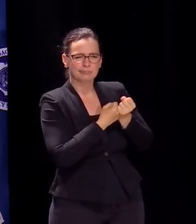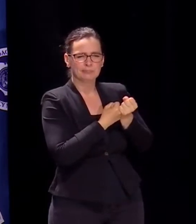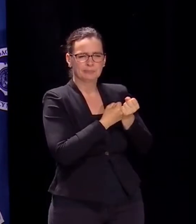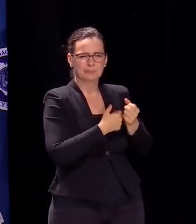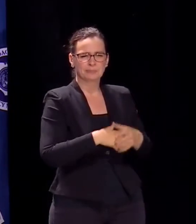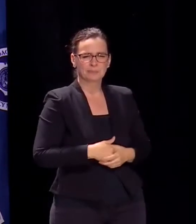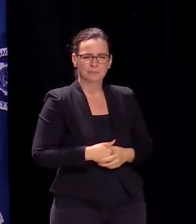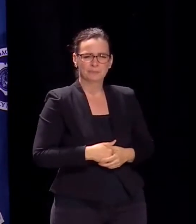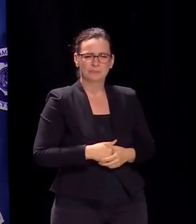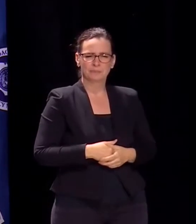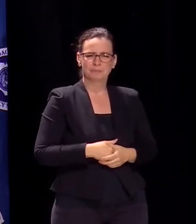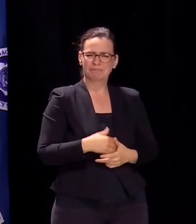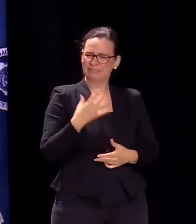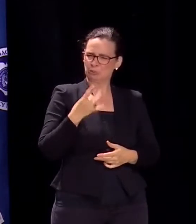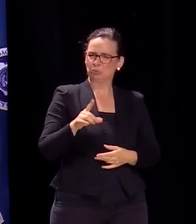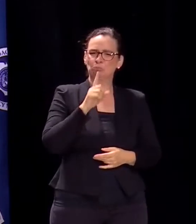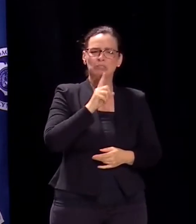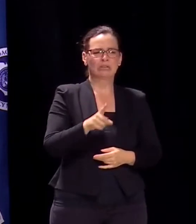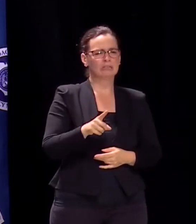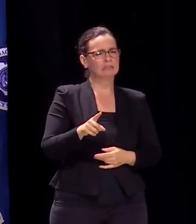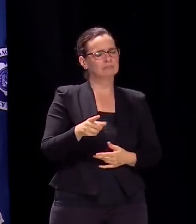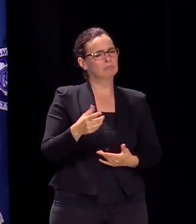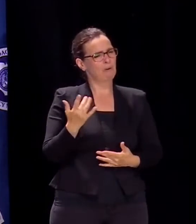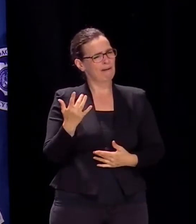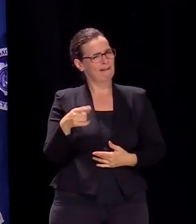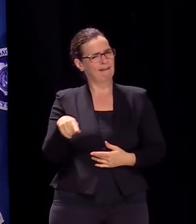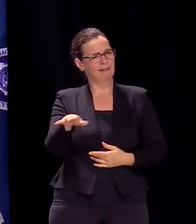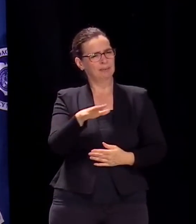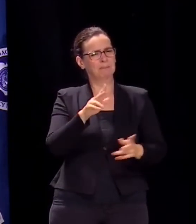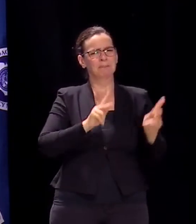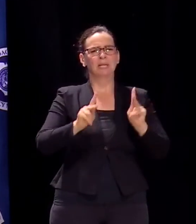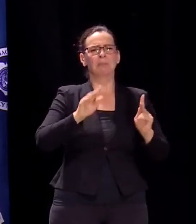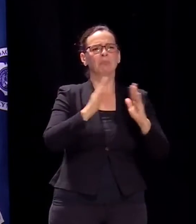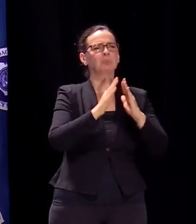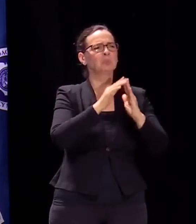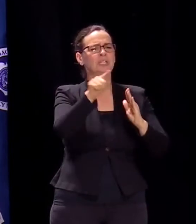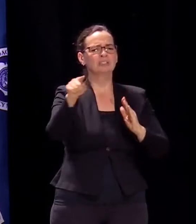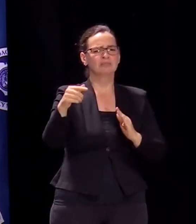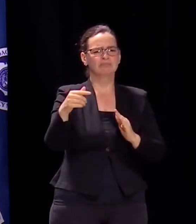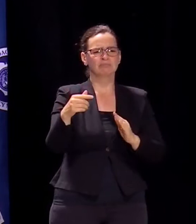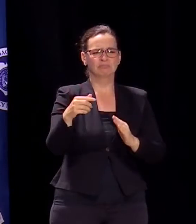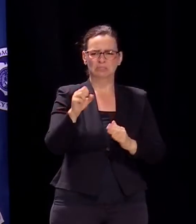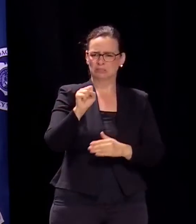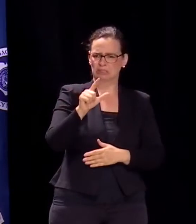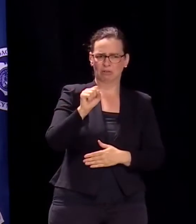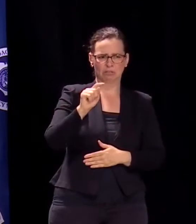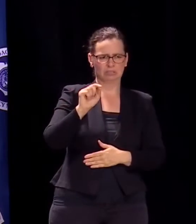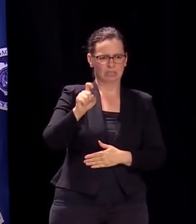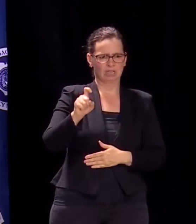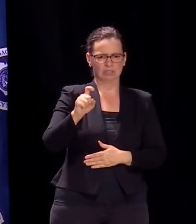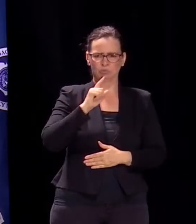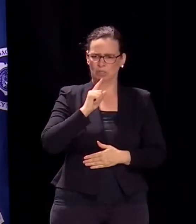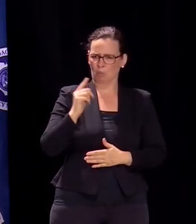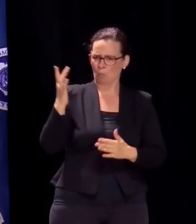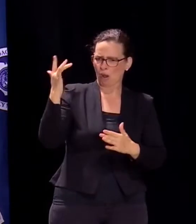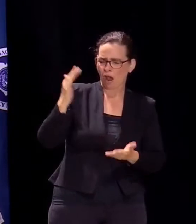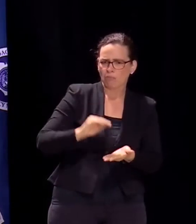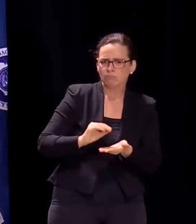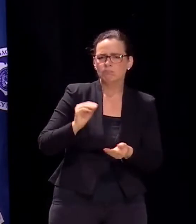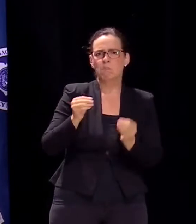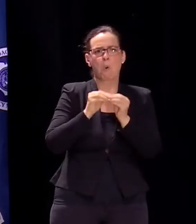ago. Everybody received stimulus checks. Everybody may have been spending these. We saw consumer spending numbers over that period of time going